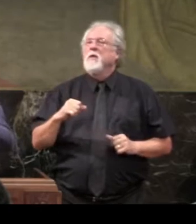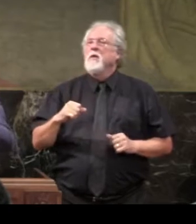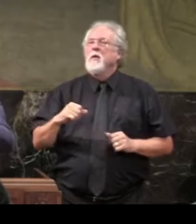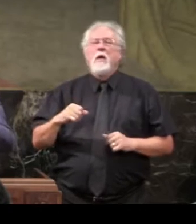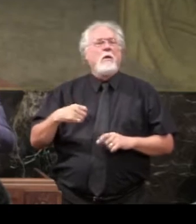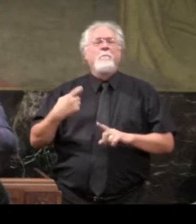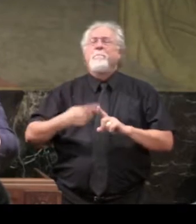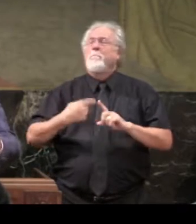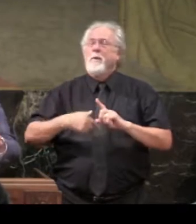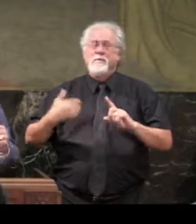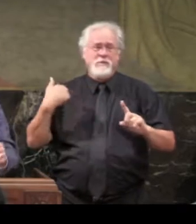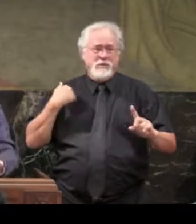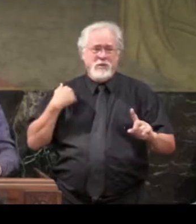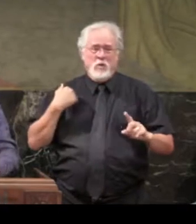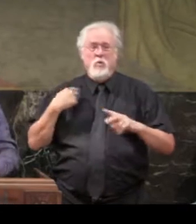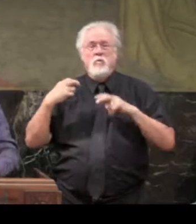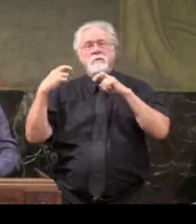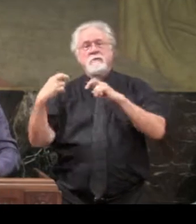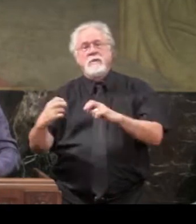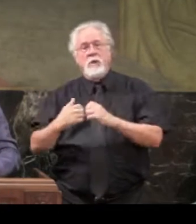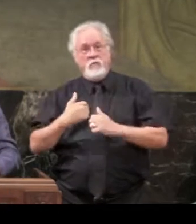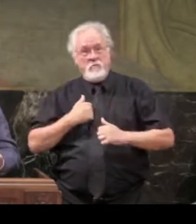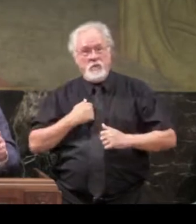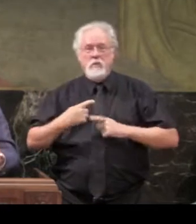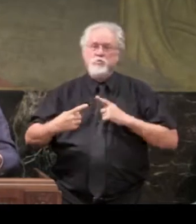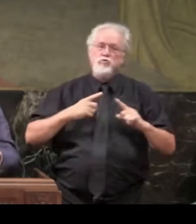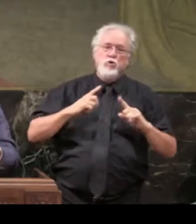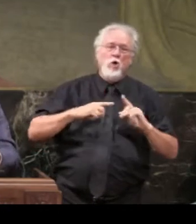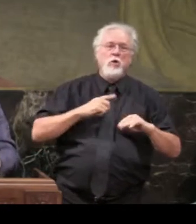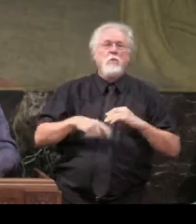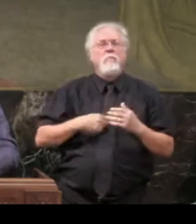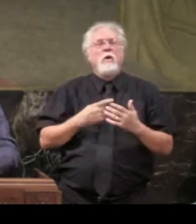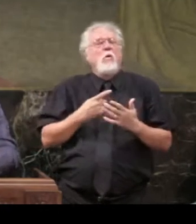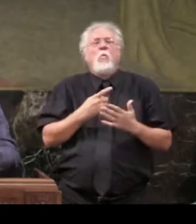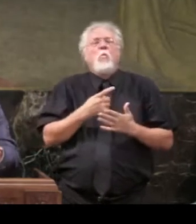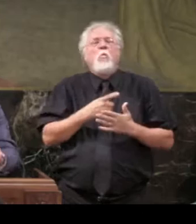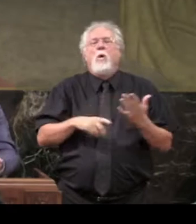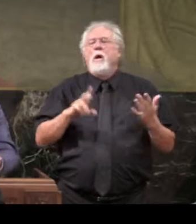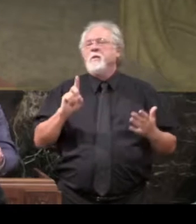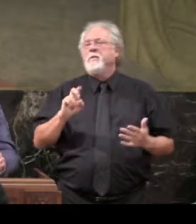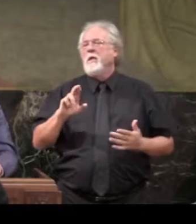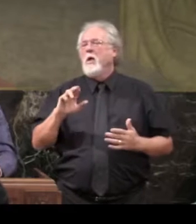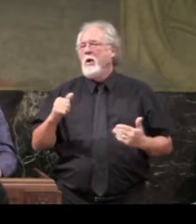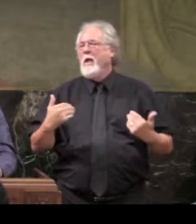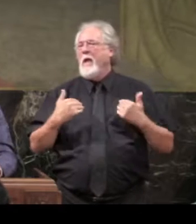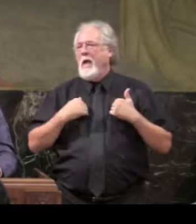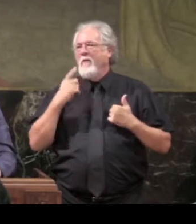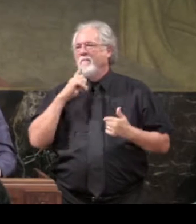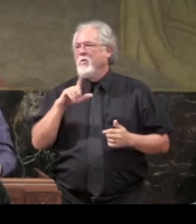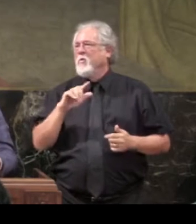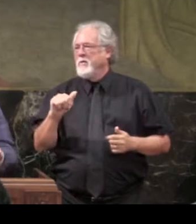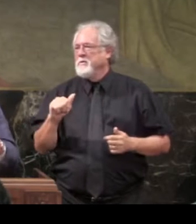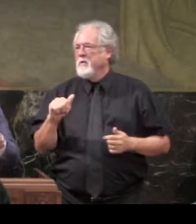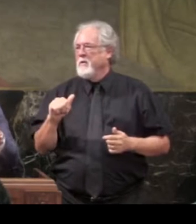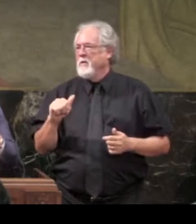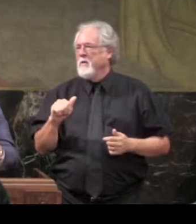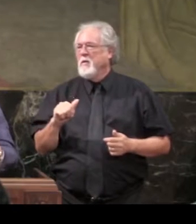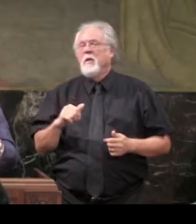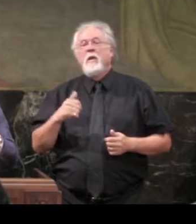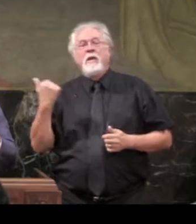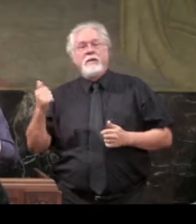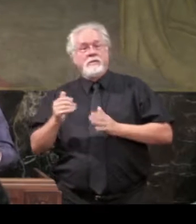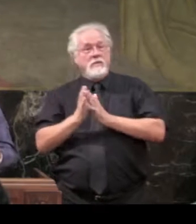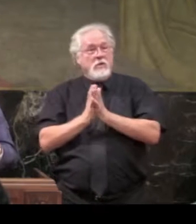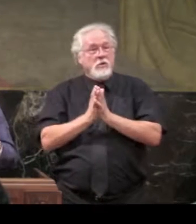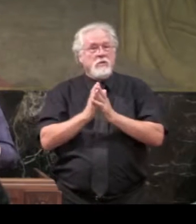months ago sat with me and talked about all of the things that the DRA has available for the state of Louisiana, and his